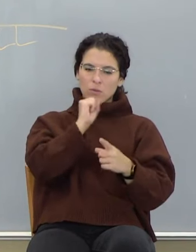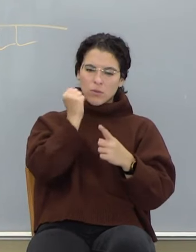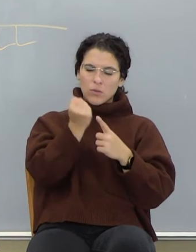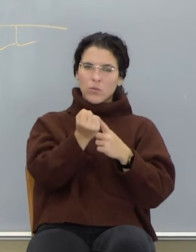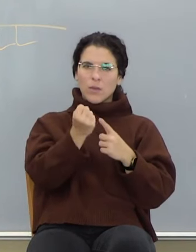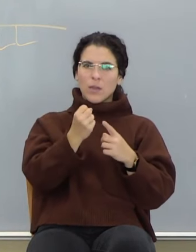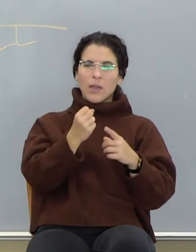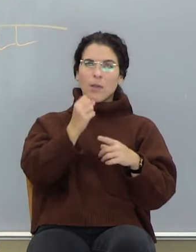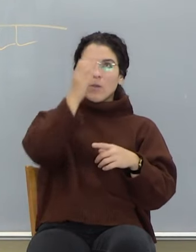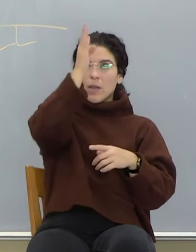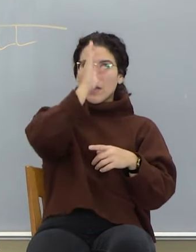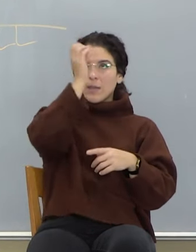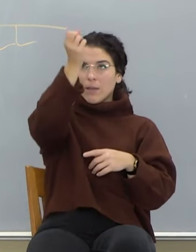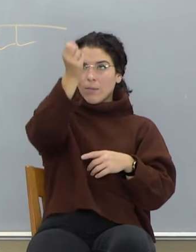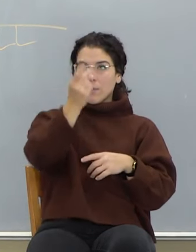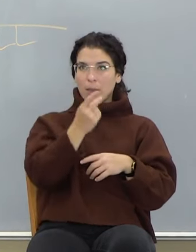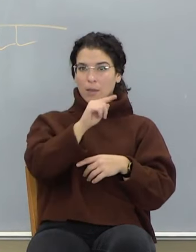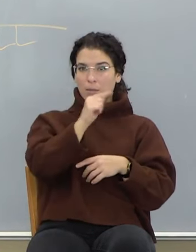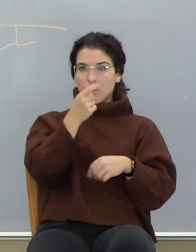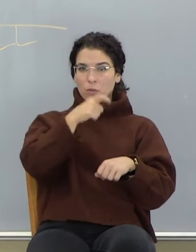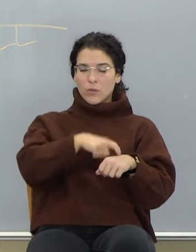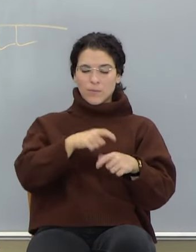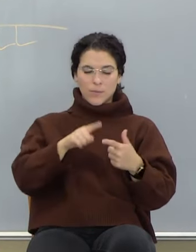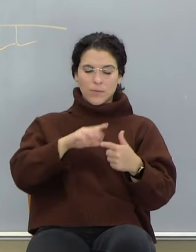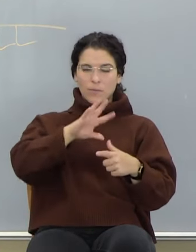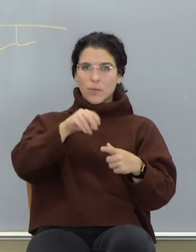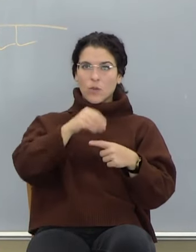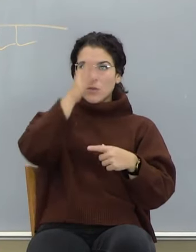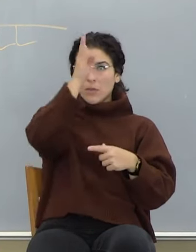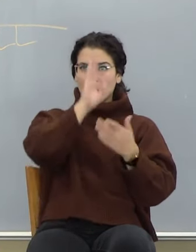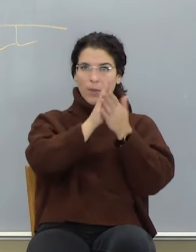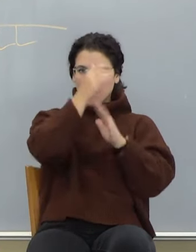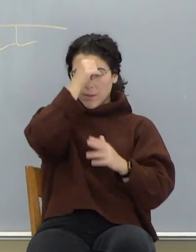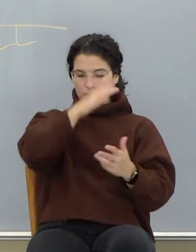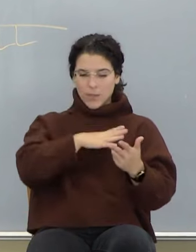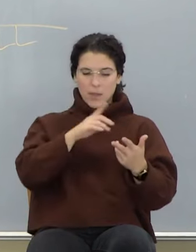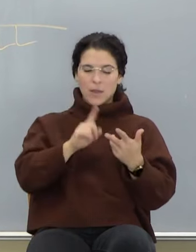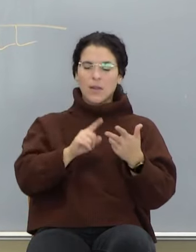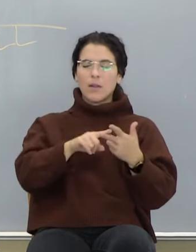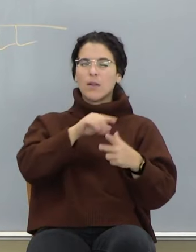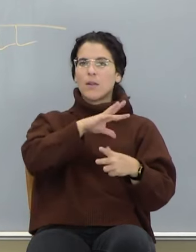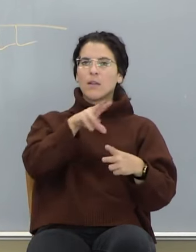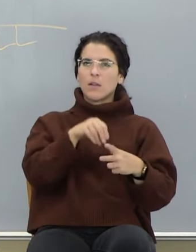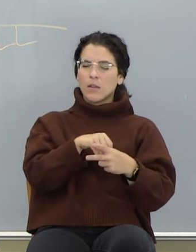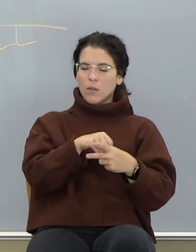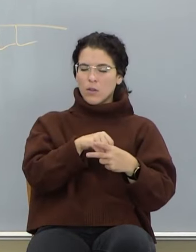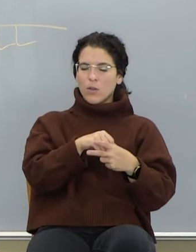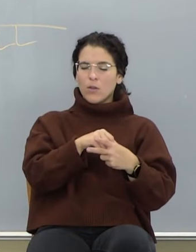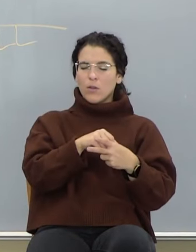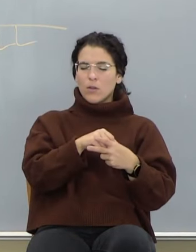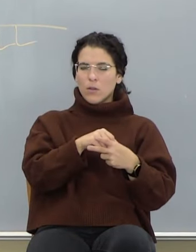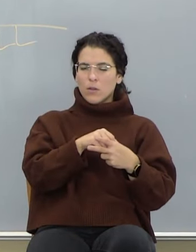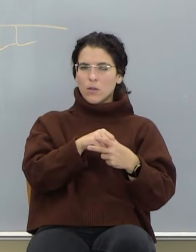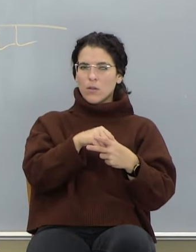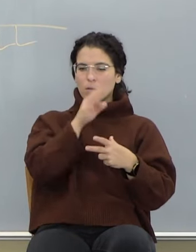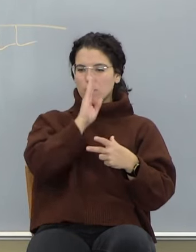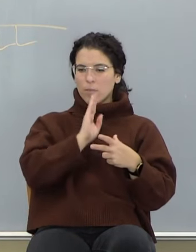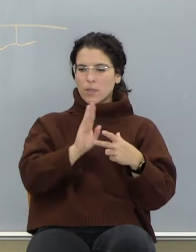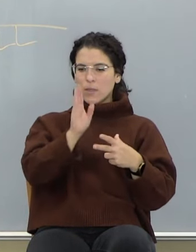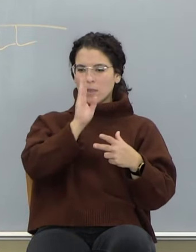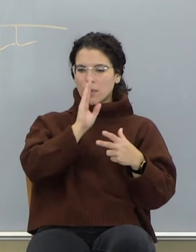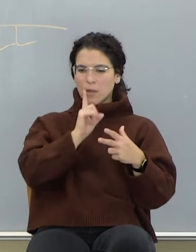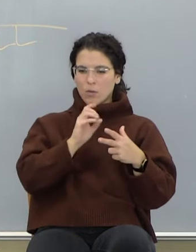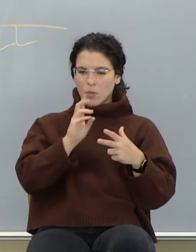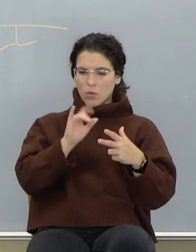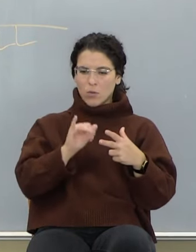incarnation. It includes the incarnation, the shepherd. It includes the meek and lowly one